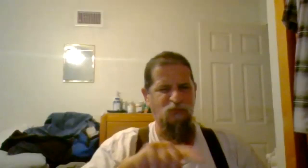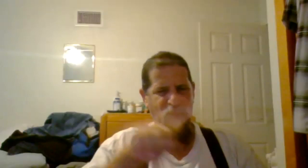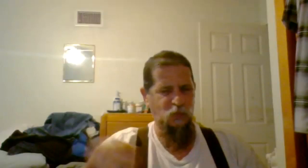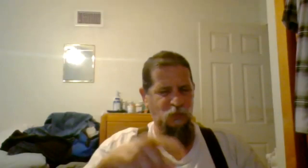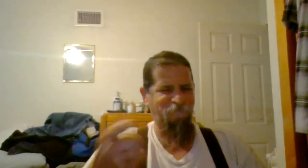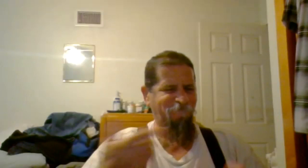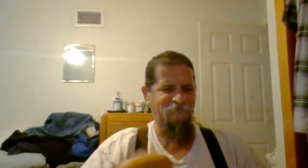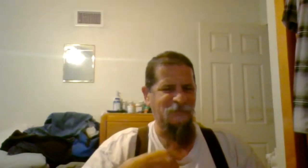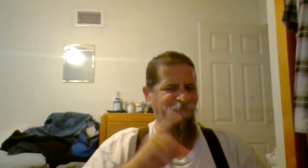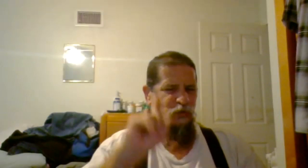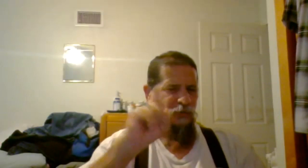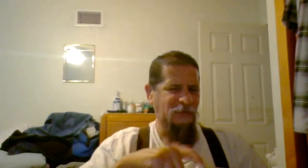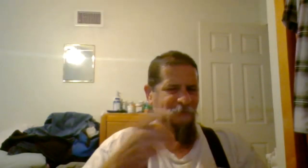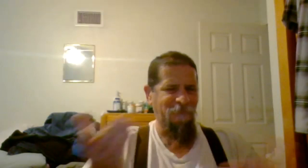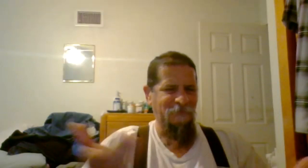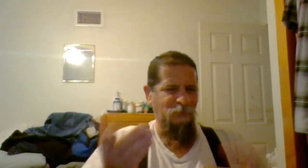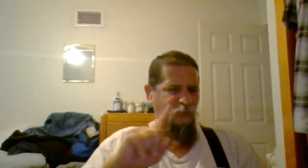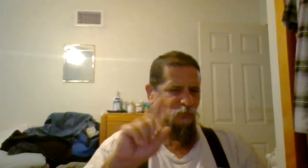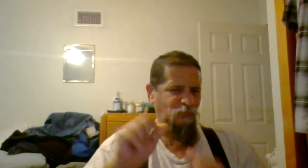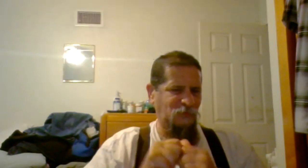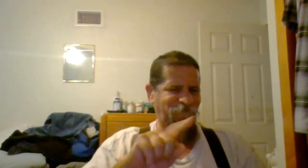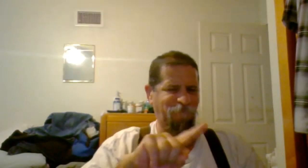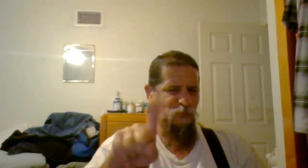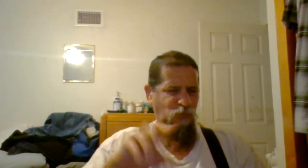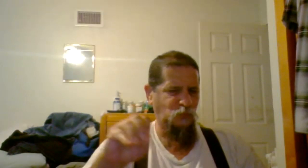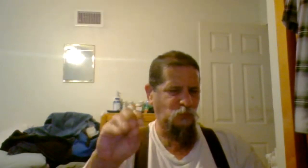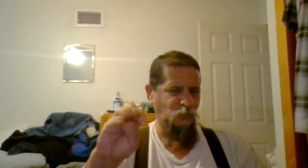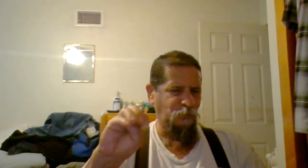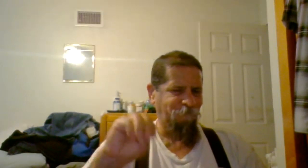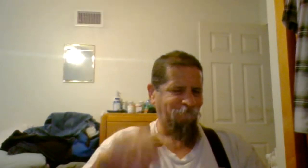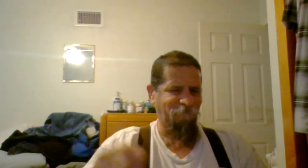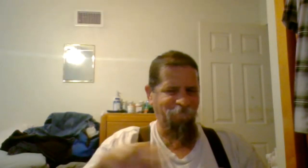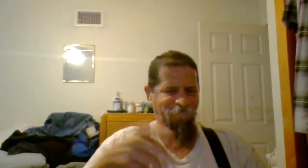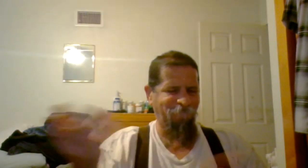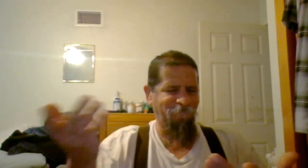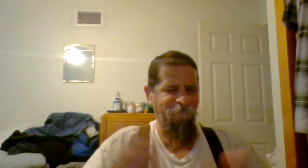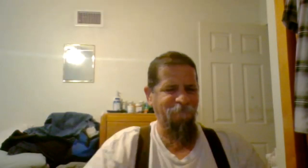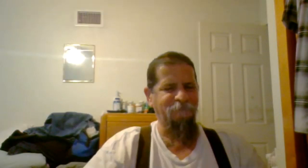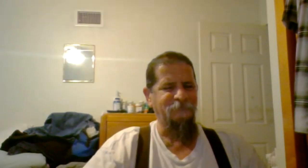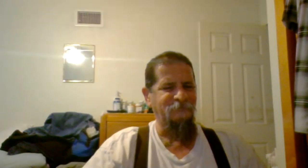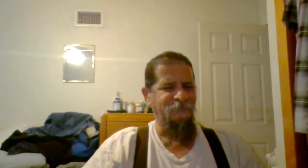I'm pretty new to all this, so it's my first time here utilizing Zoom. Mm-hmm.